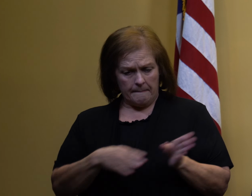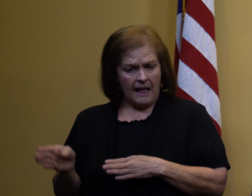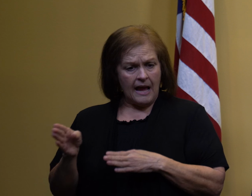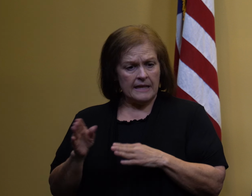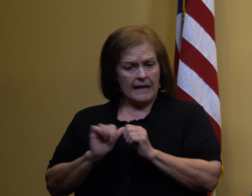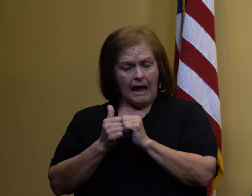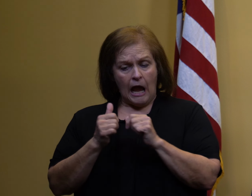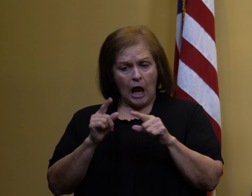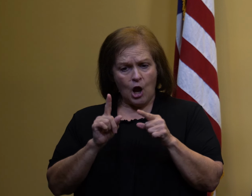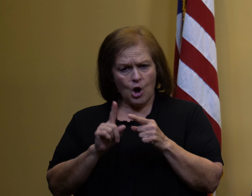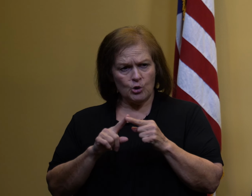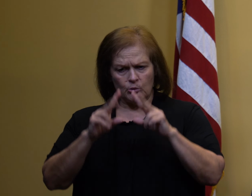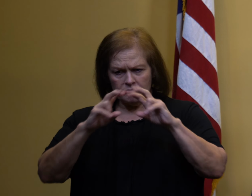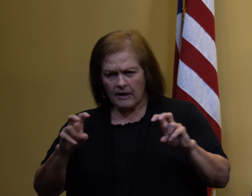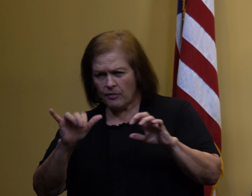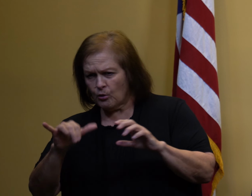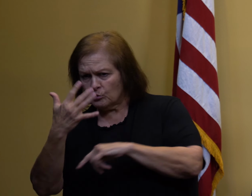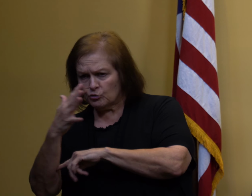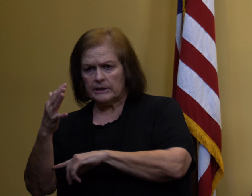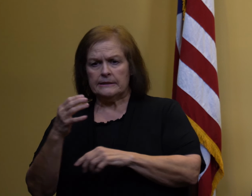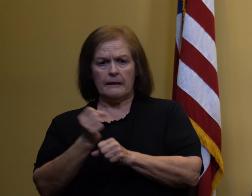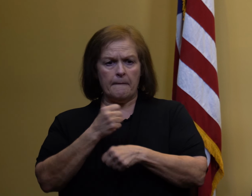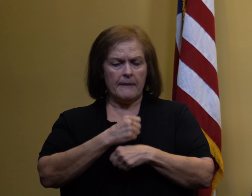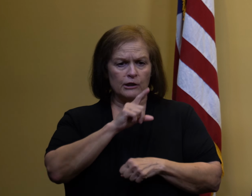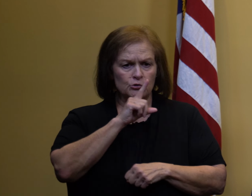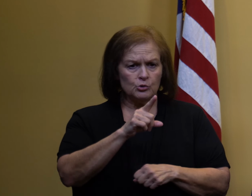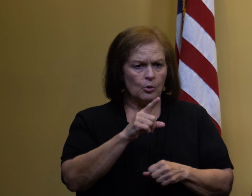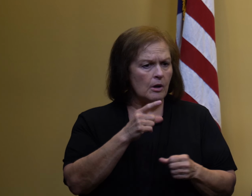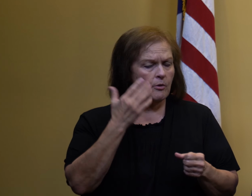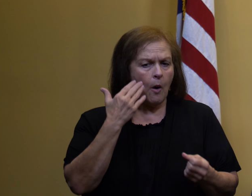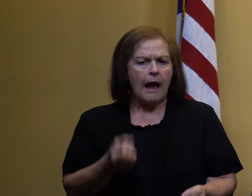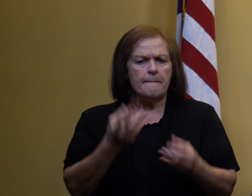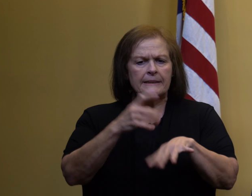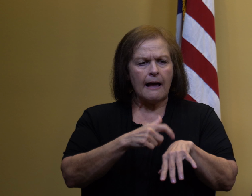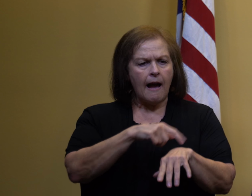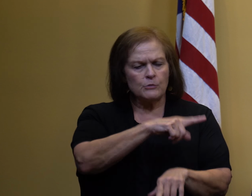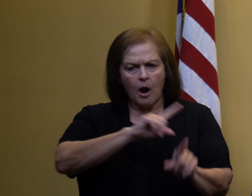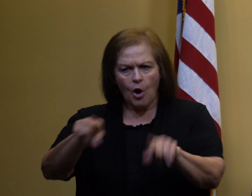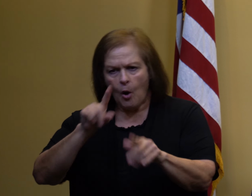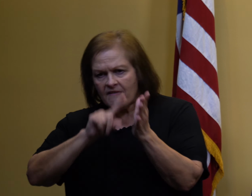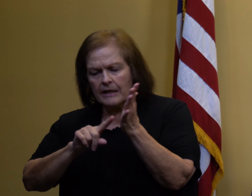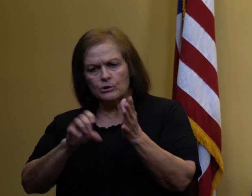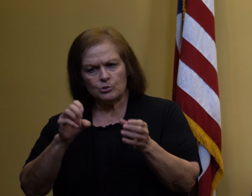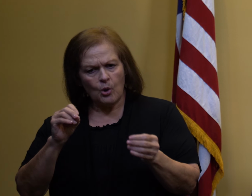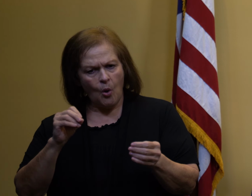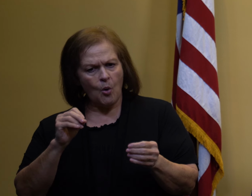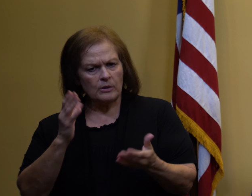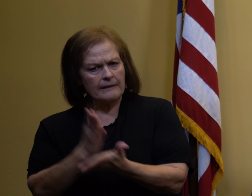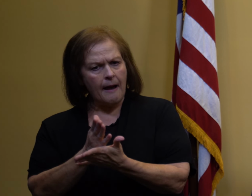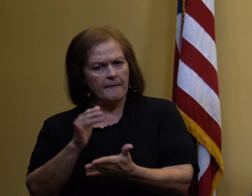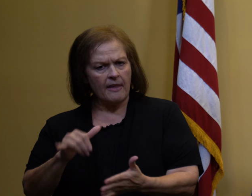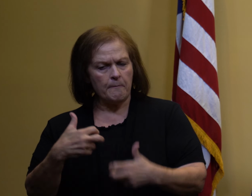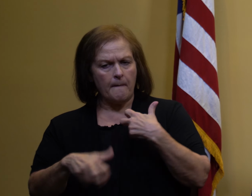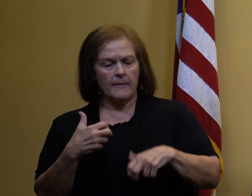Parkways assesses these trees and how often they go and inspect them, considering now we've had a few incidents like this? Well, as I said, Park